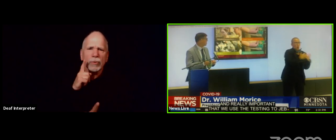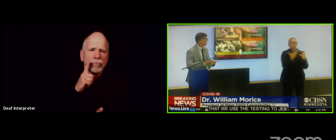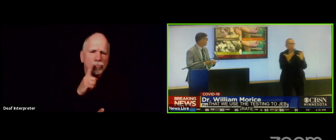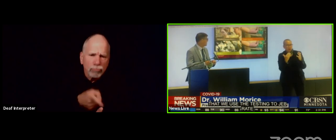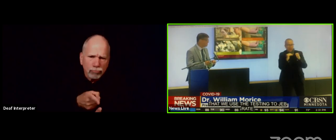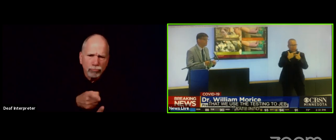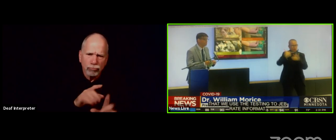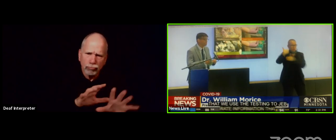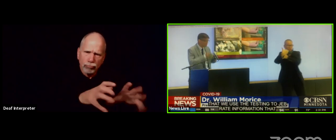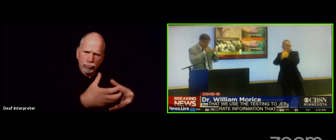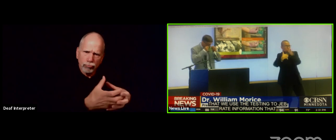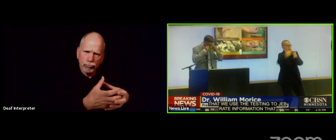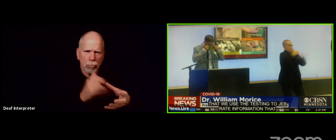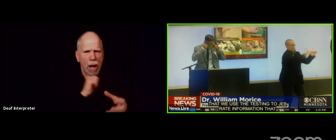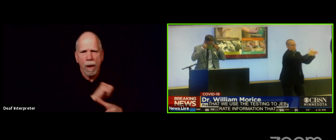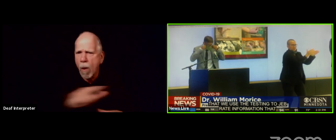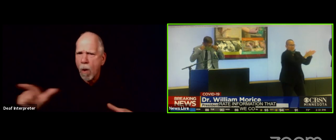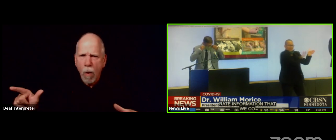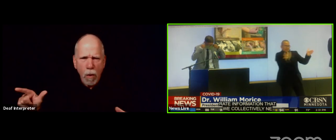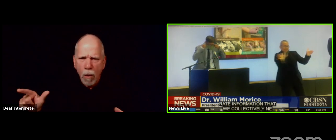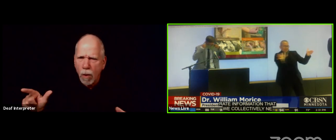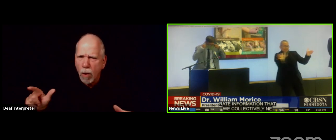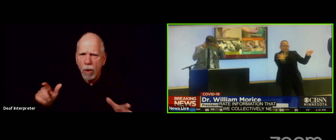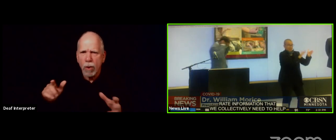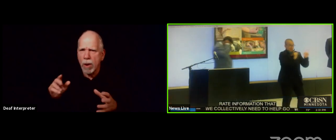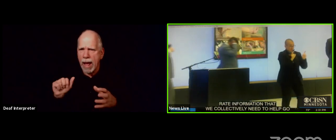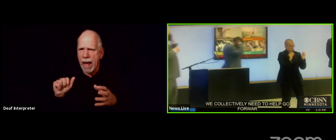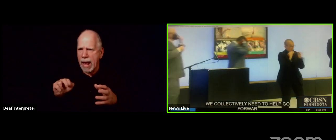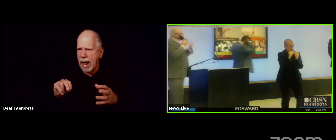pretty early days. Peter?